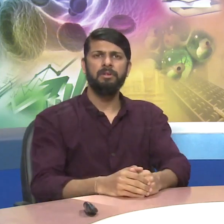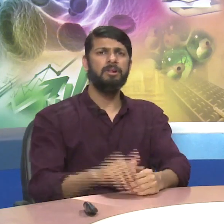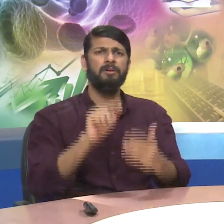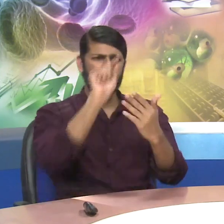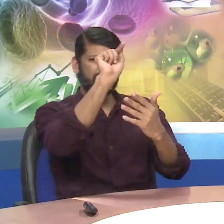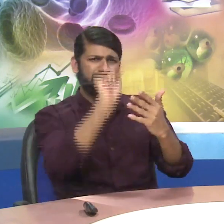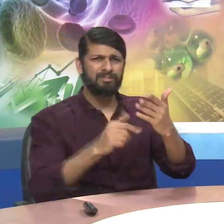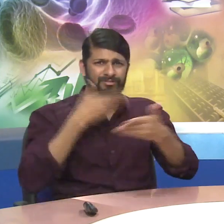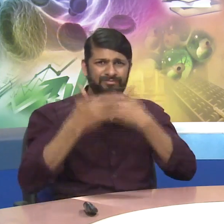need.